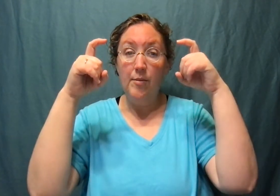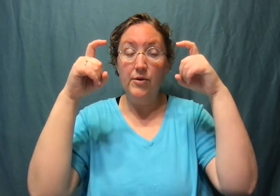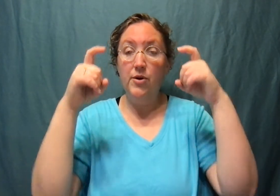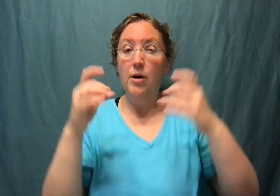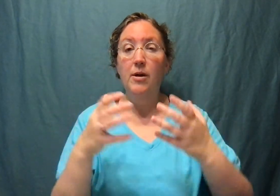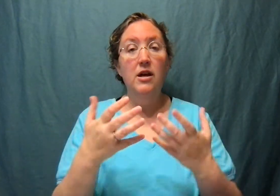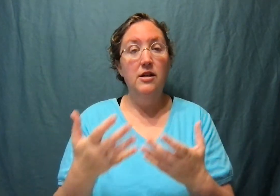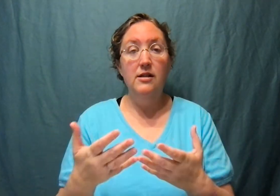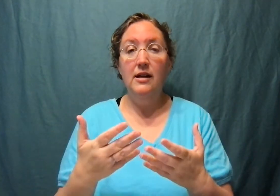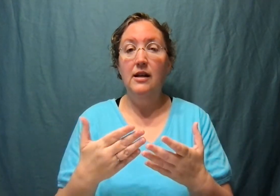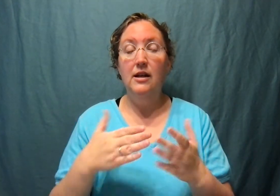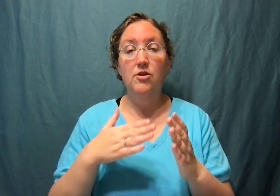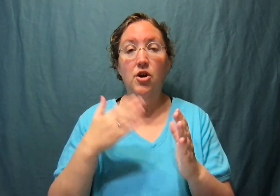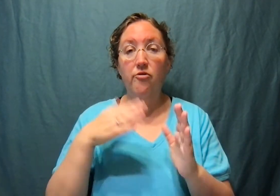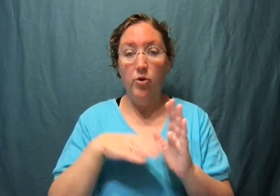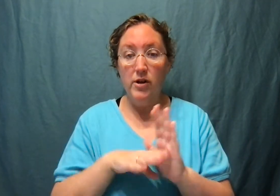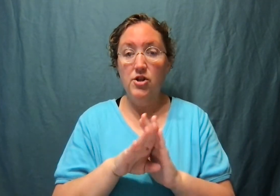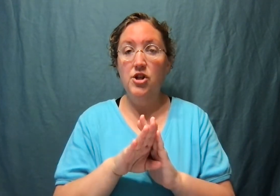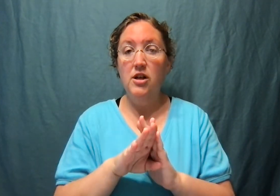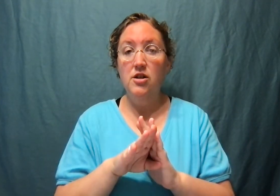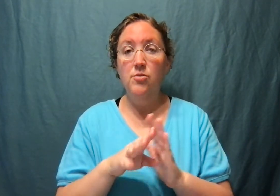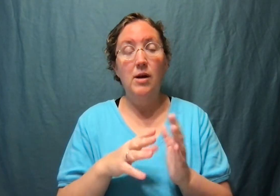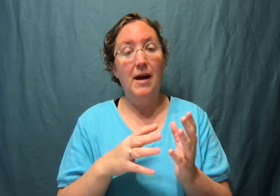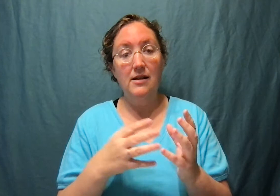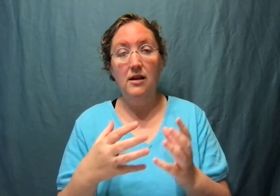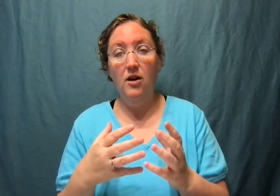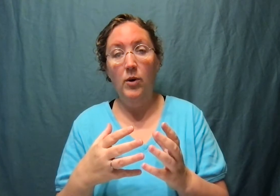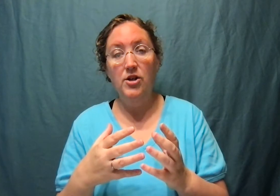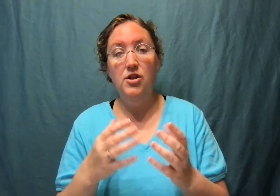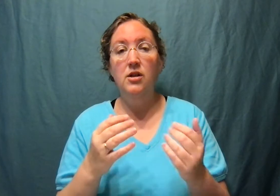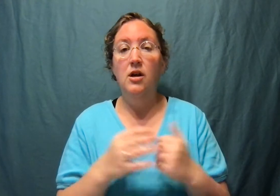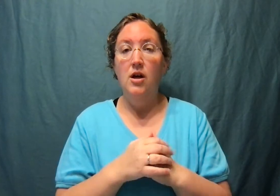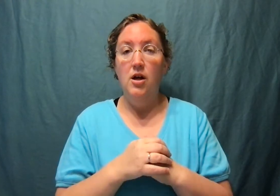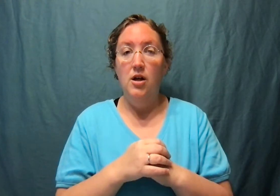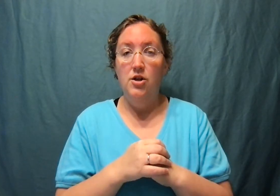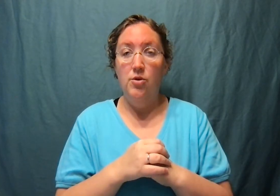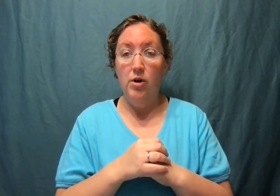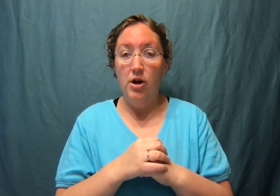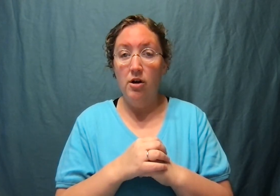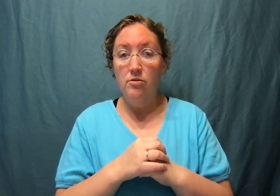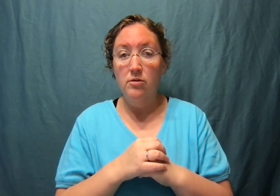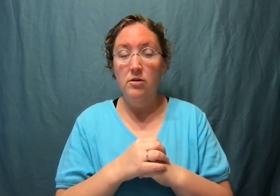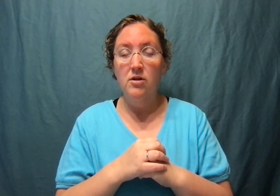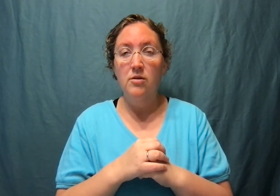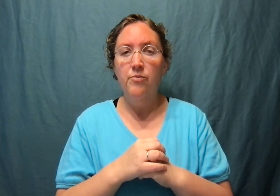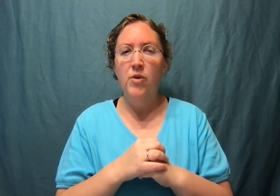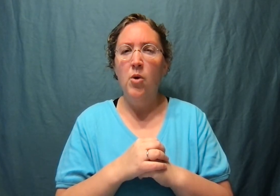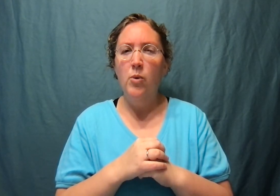go up. Just like in English, our voice changes when I'm asking a question. Do you want to go? Where is